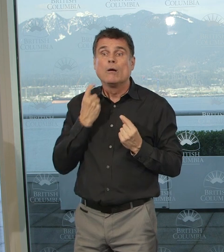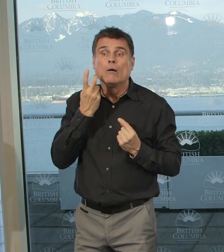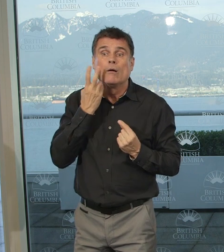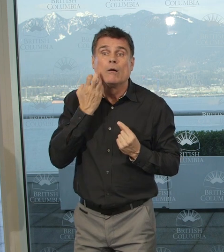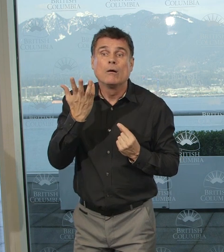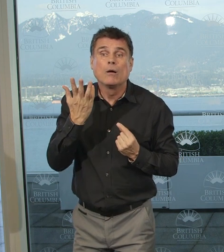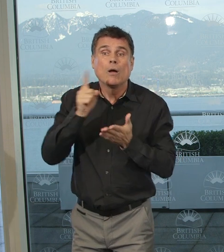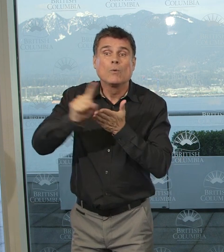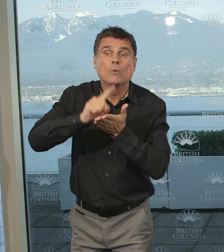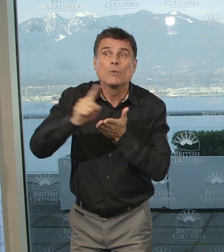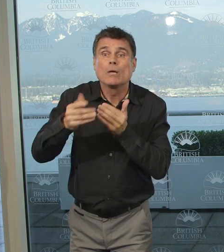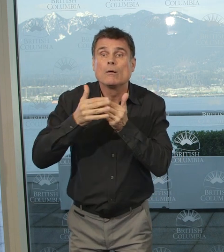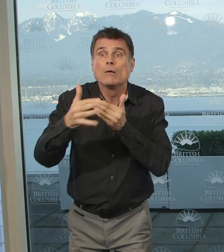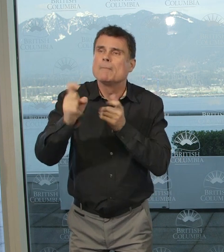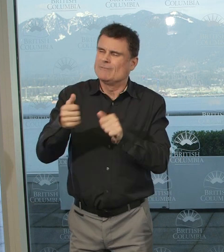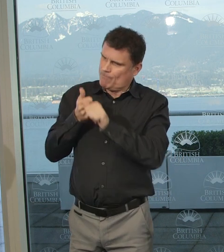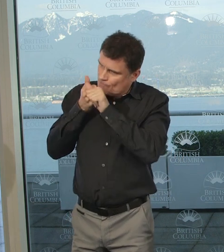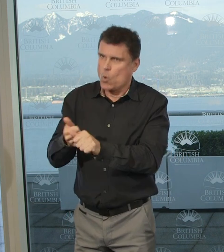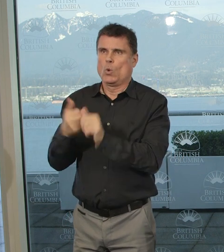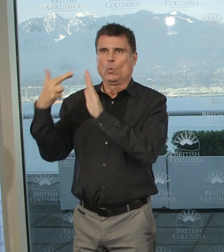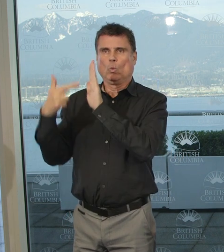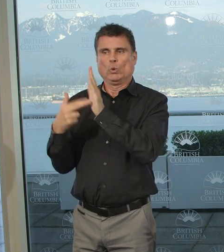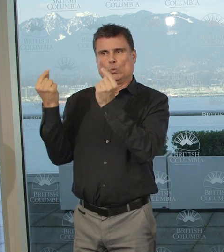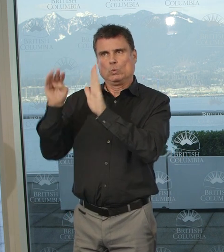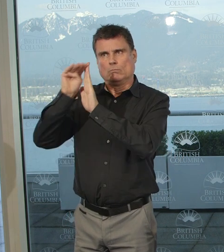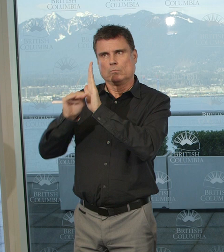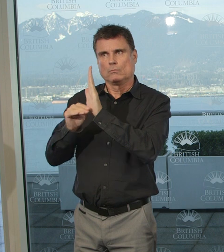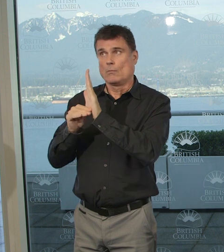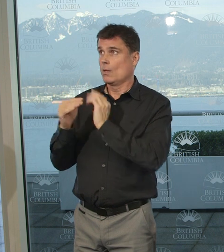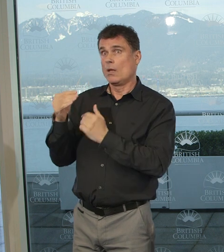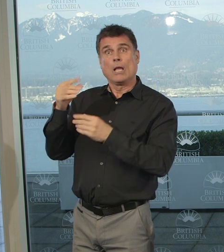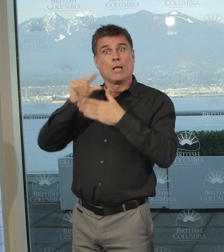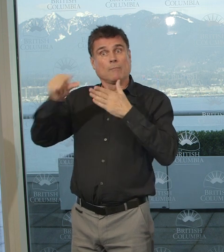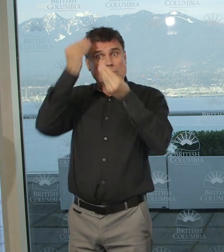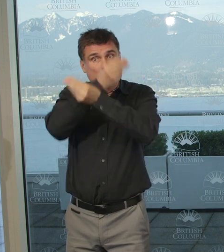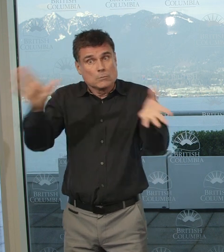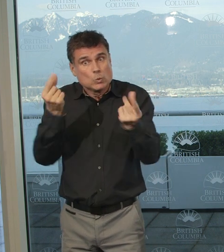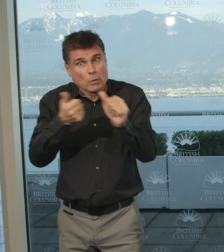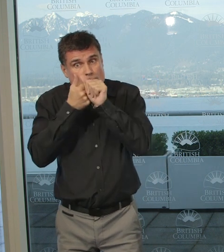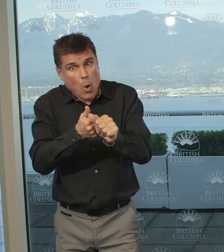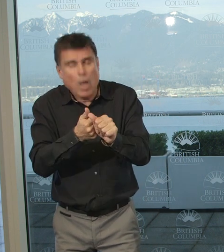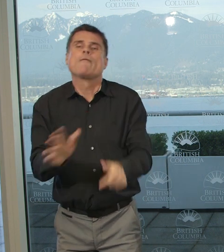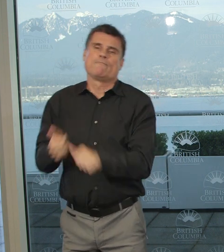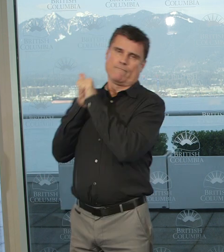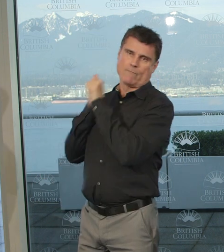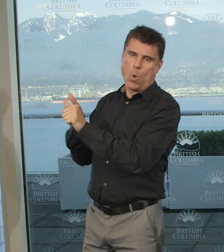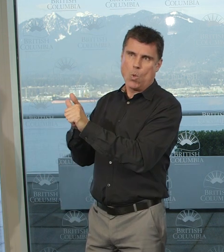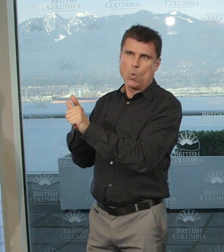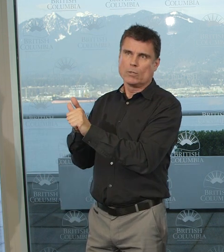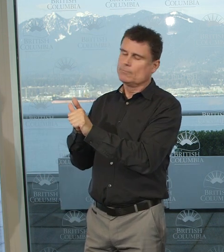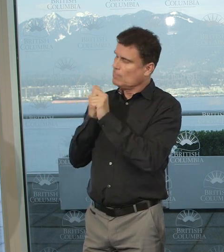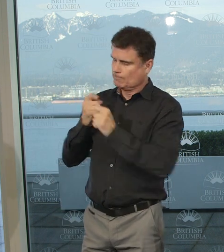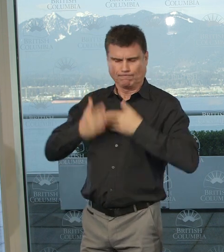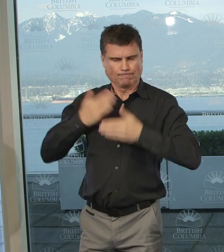do. We need to do it 100%. We need to do it 100%. And we need to keep doing it